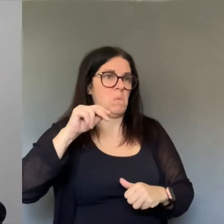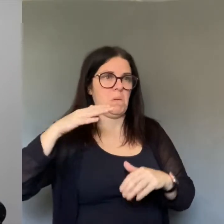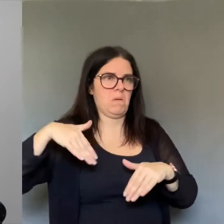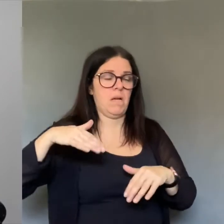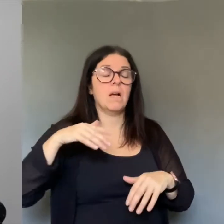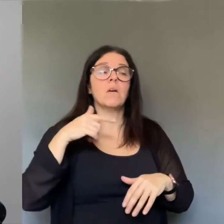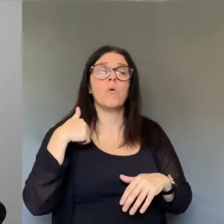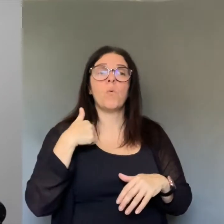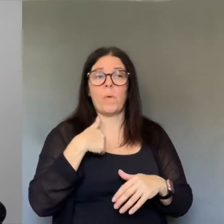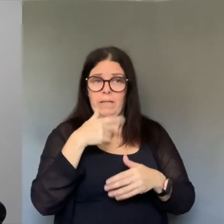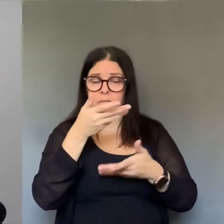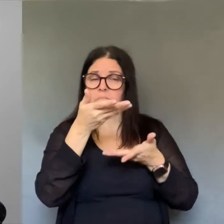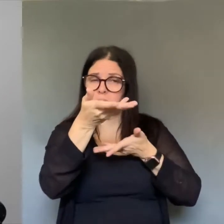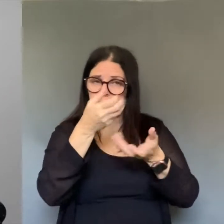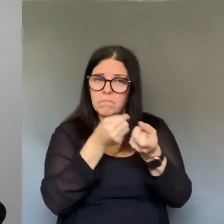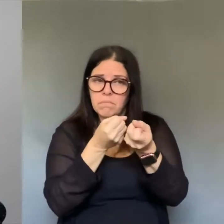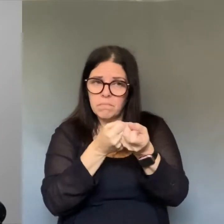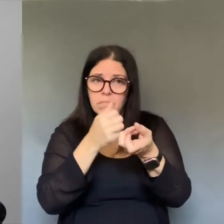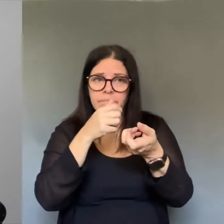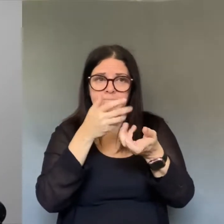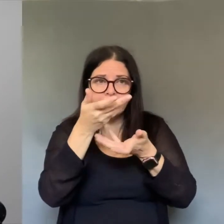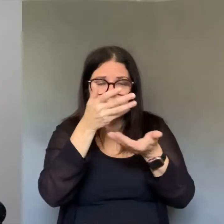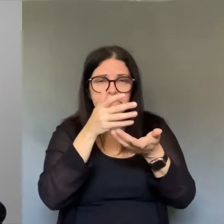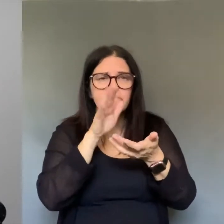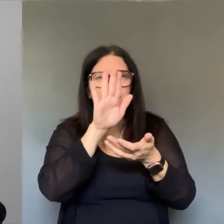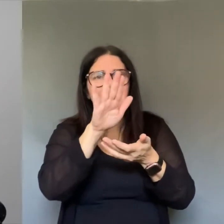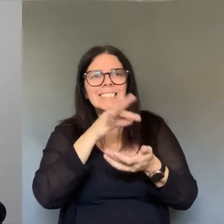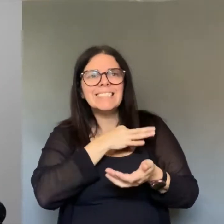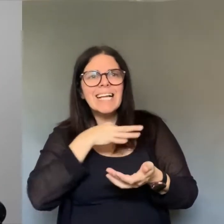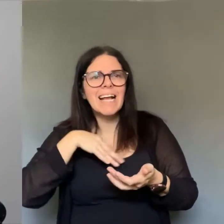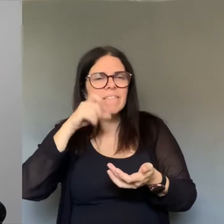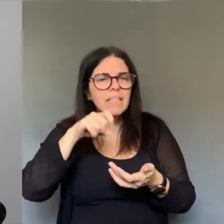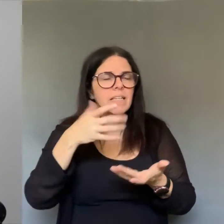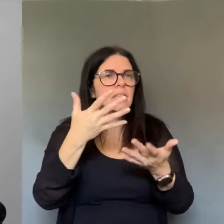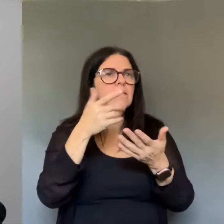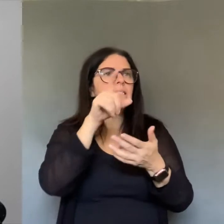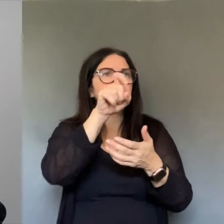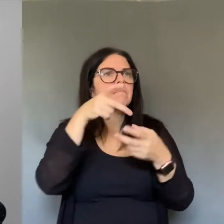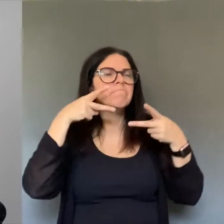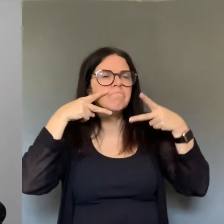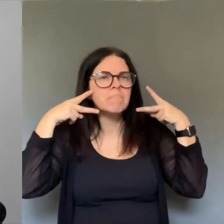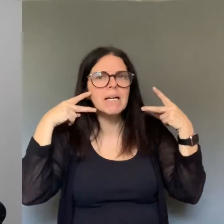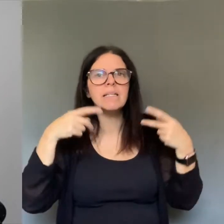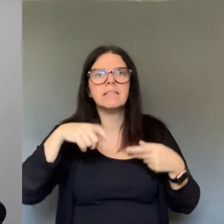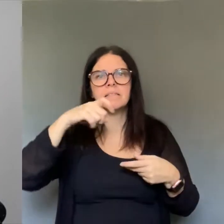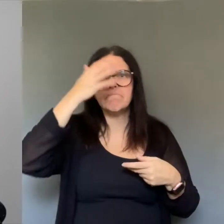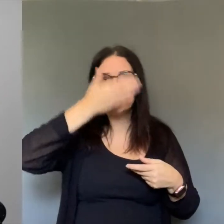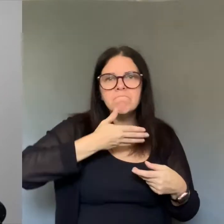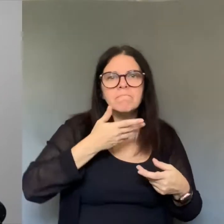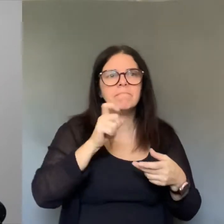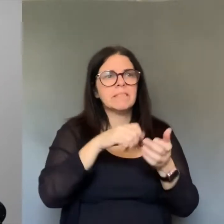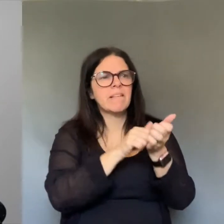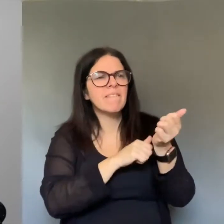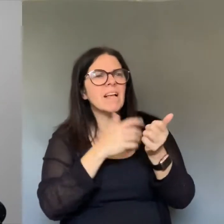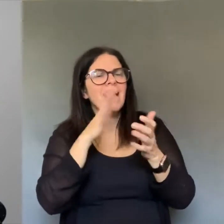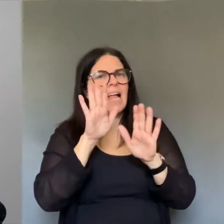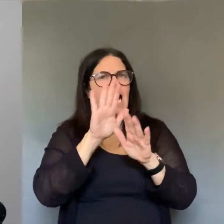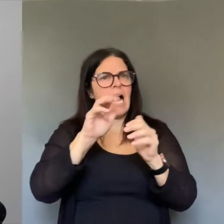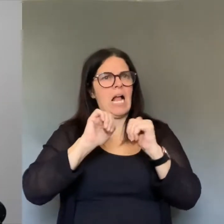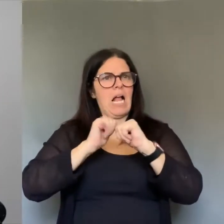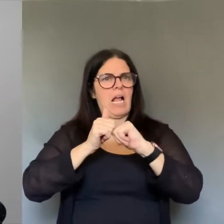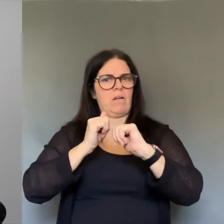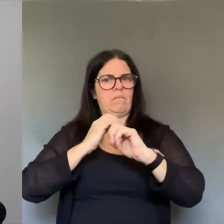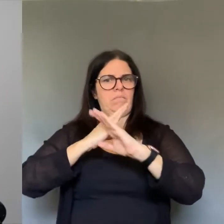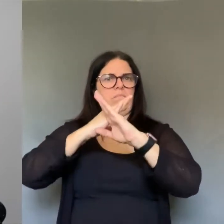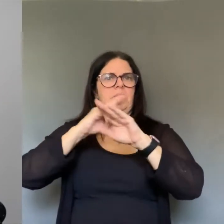haven't heard anything from any of the facilities at this stage. And when we are looking at these facilities, our team is working